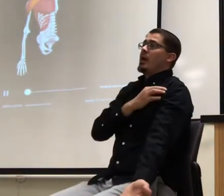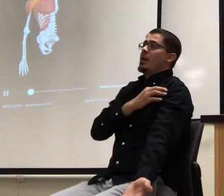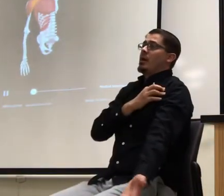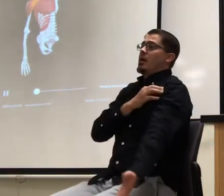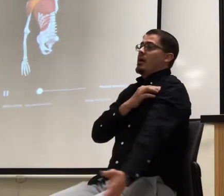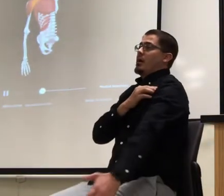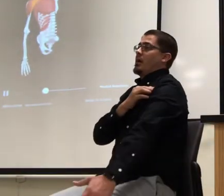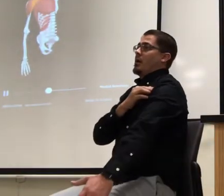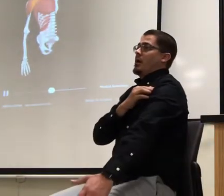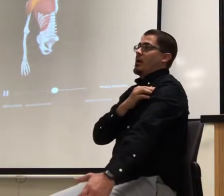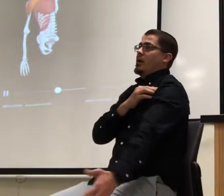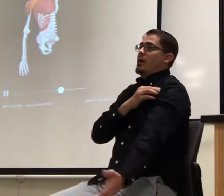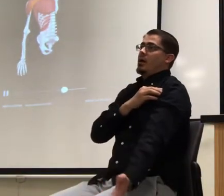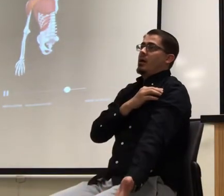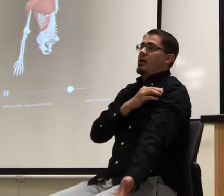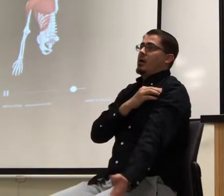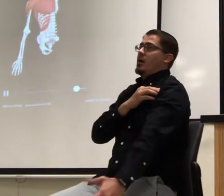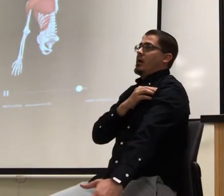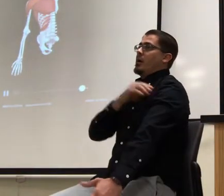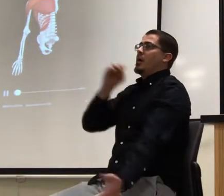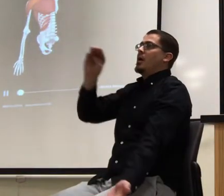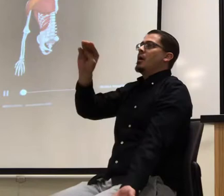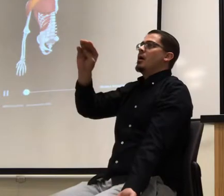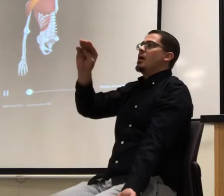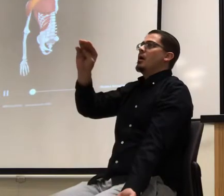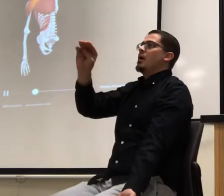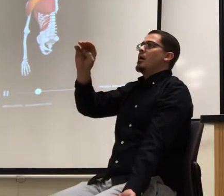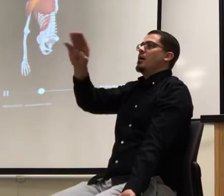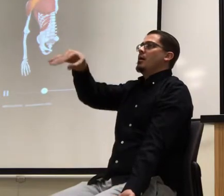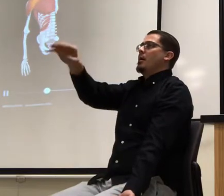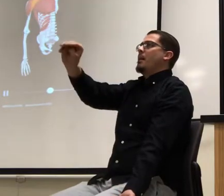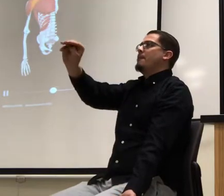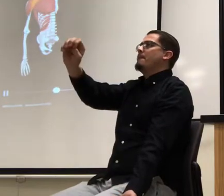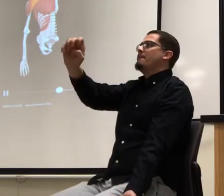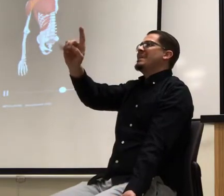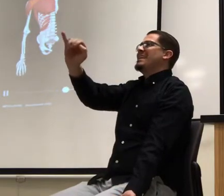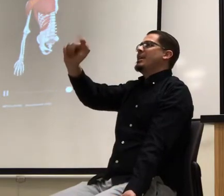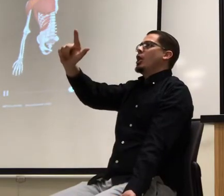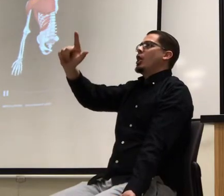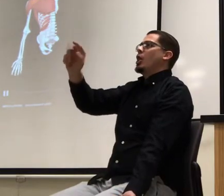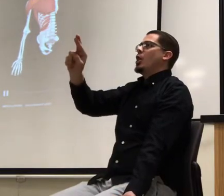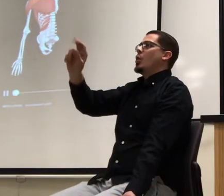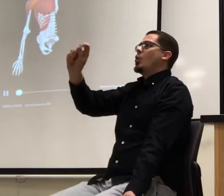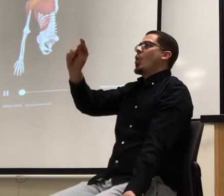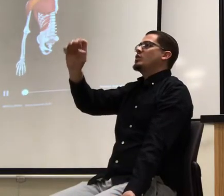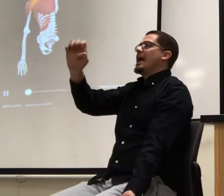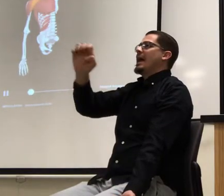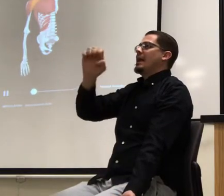flexed and I like move my arm in, that's, you're medially rotating at this joint.